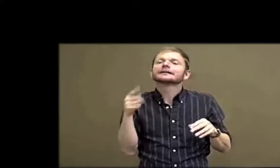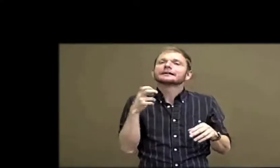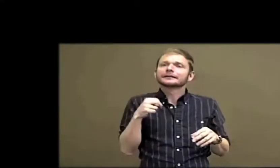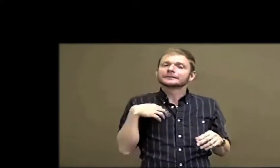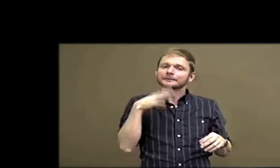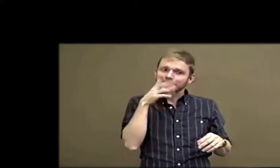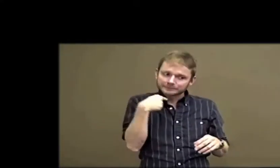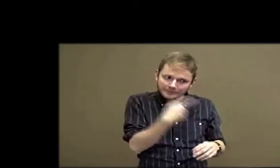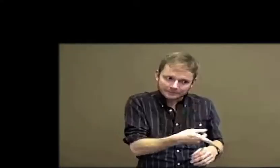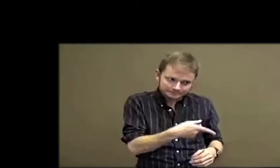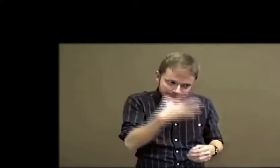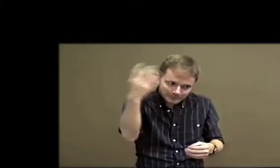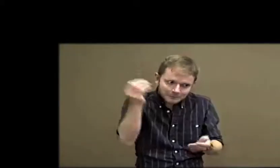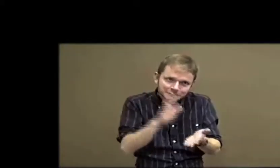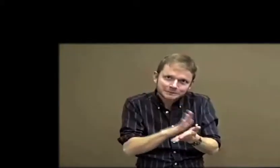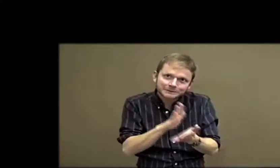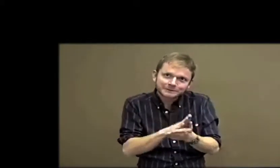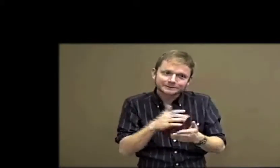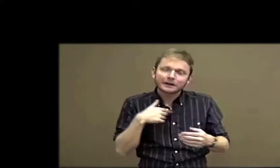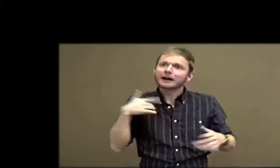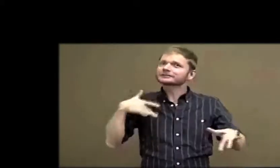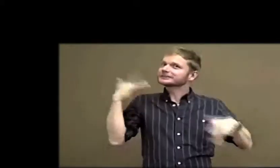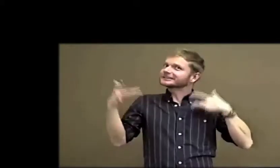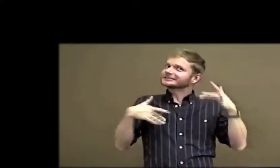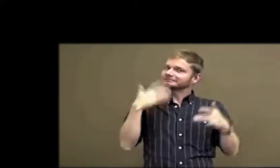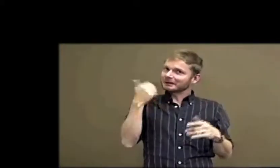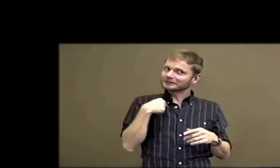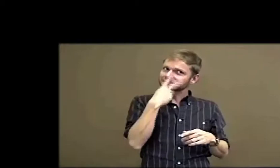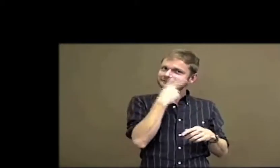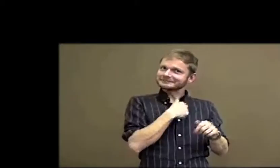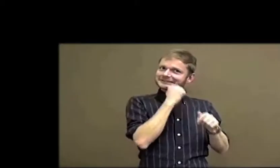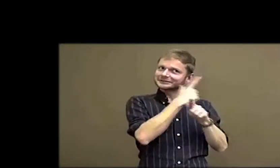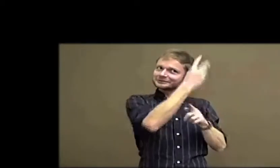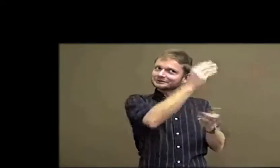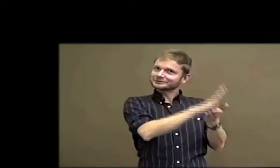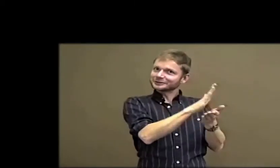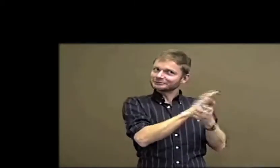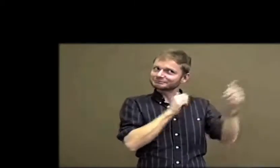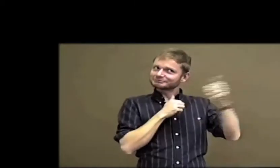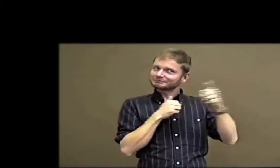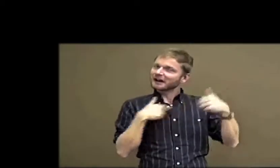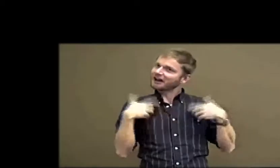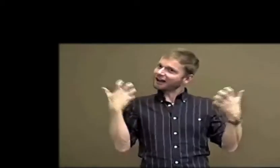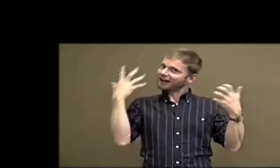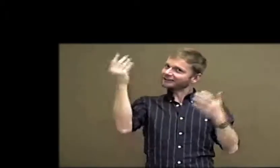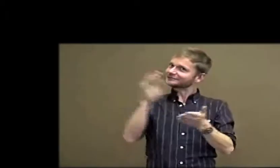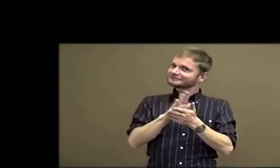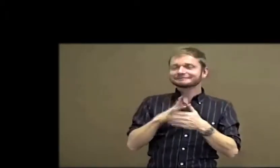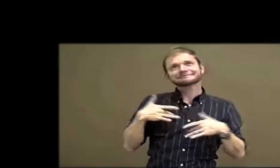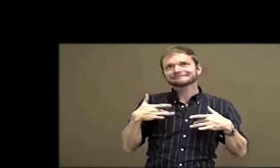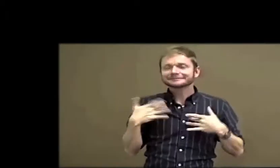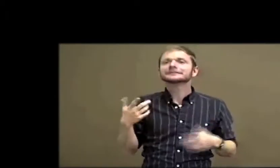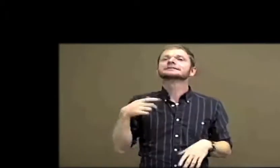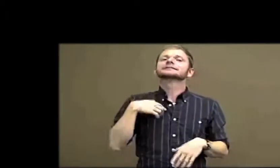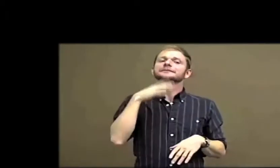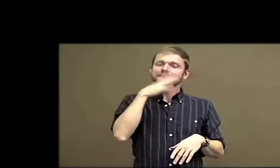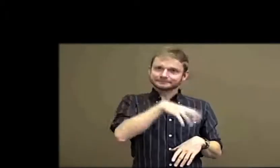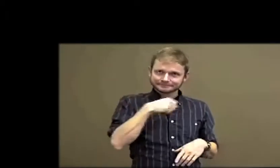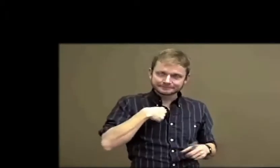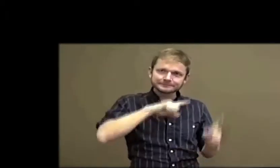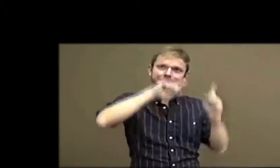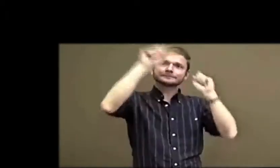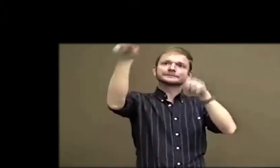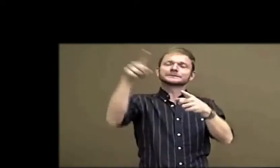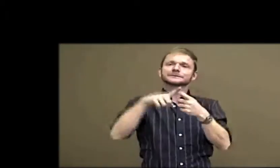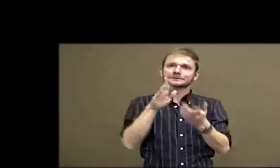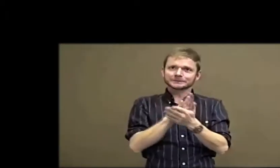hands. My mom told me I was going to school soon. I was excited because I saw my sister go to school and I wanted to go with her. My mom brought